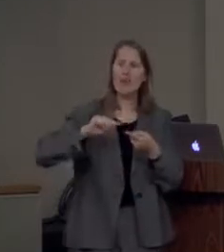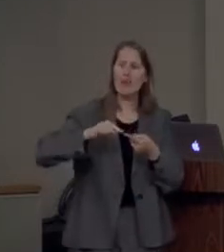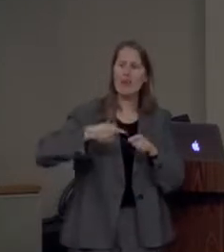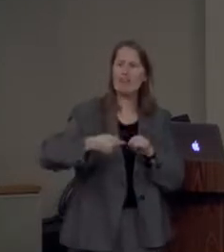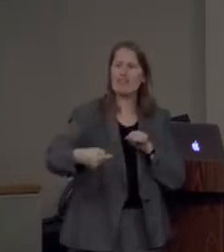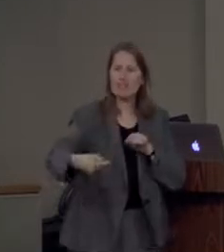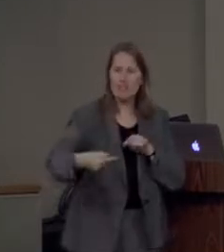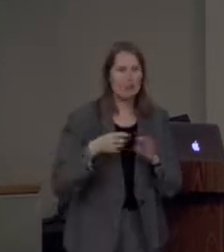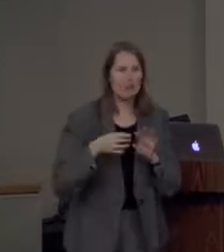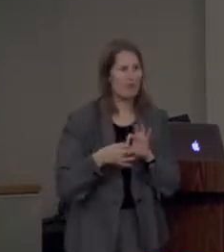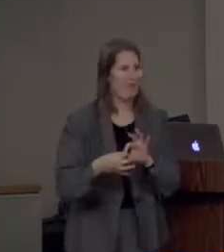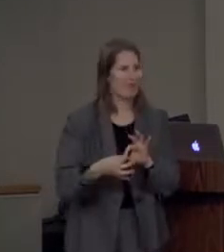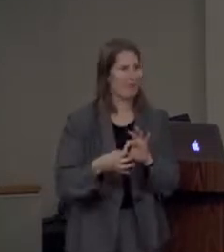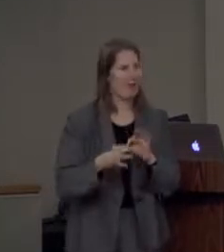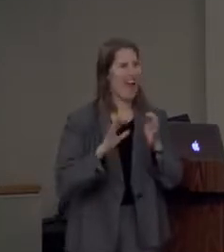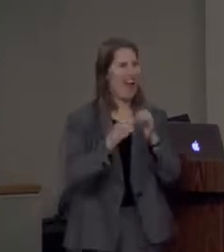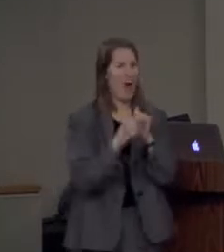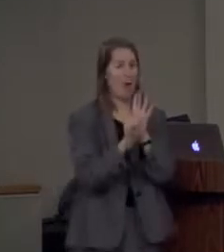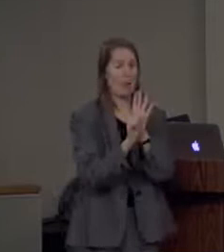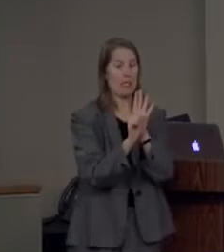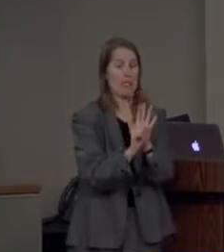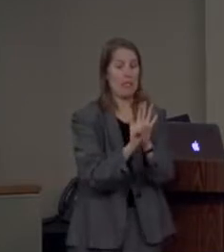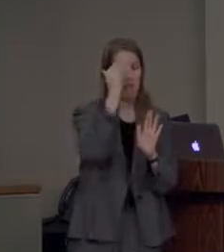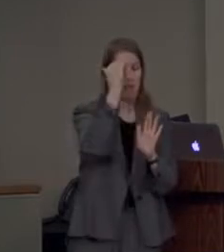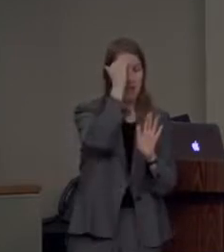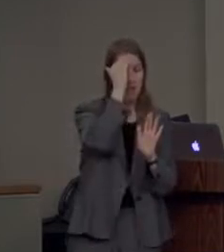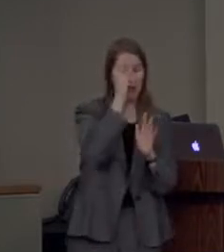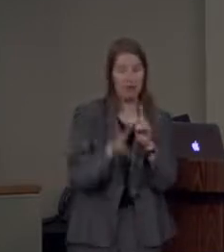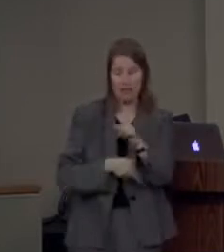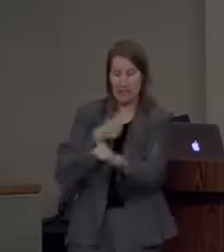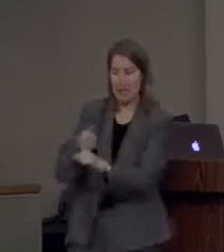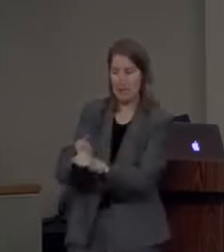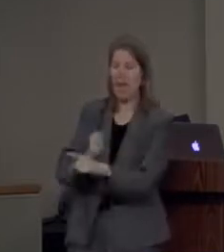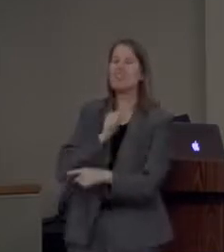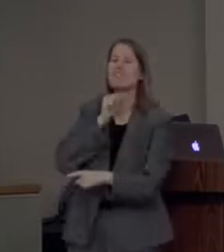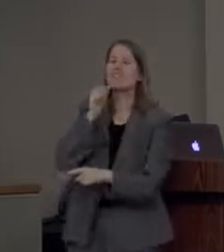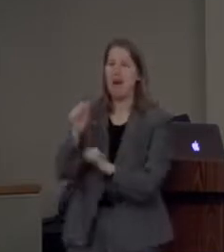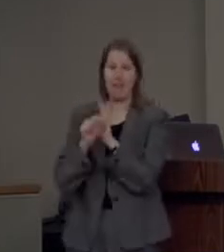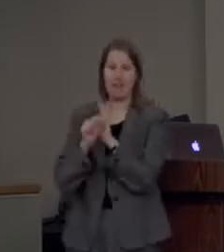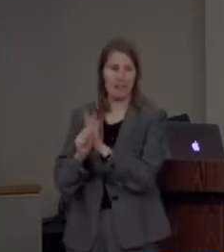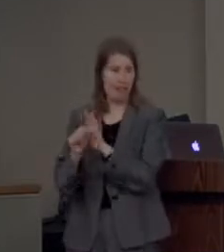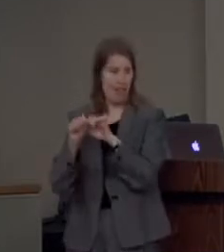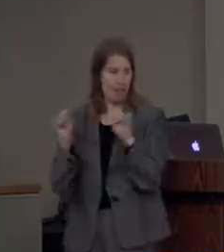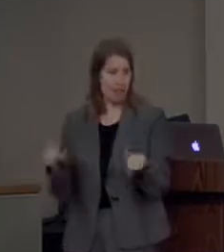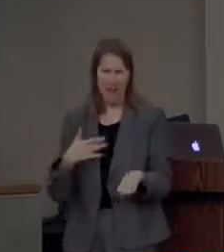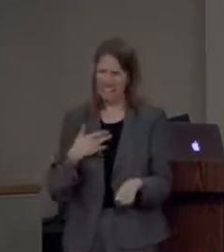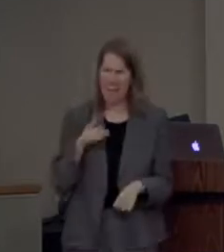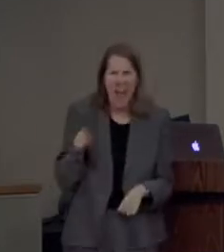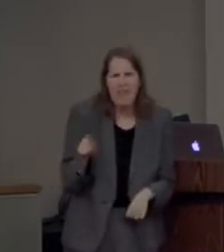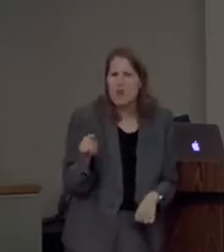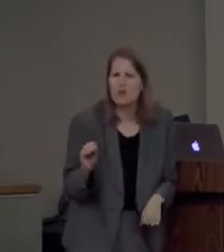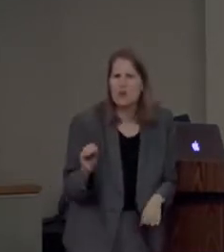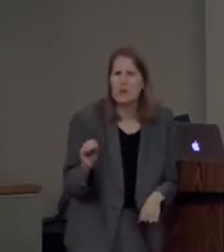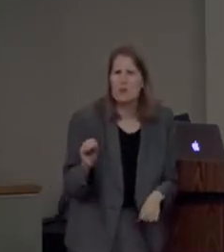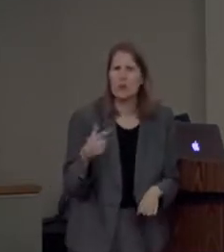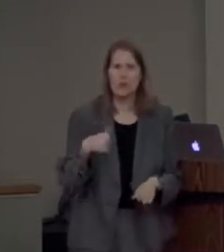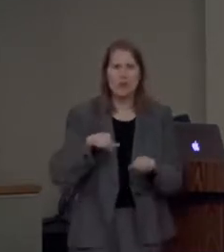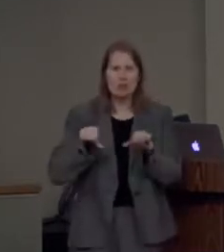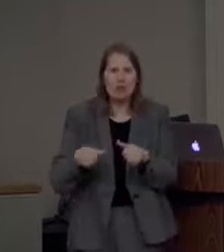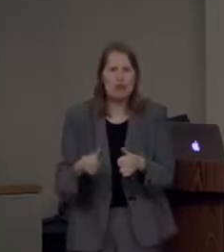How does the symbol knowledge impact the non-symbolic system? It must reshape it, sculpt